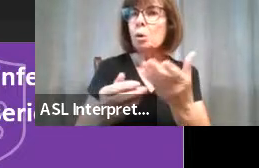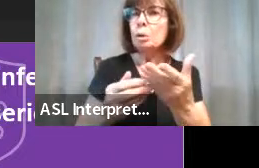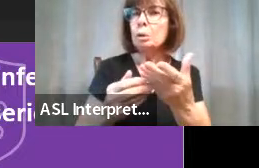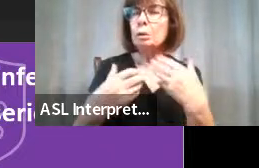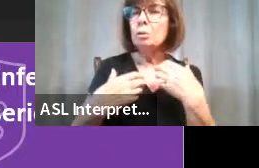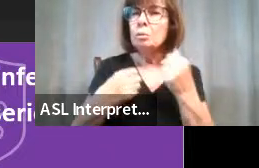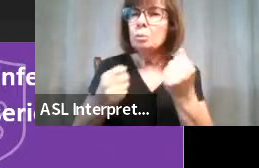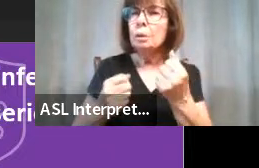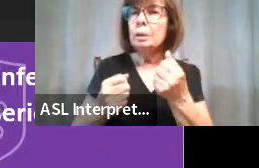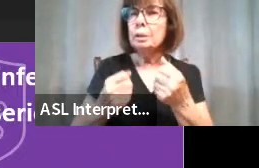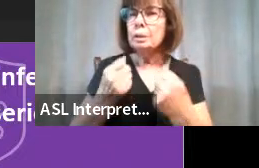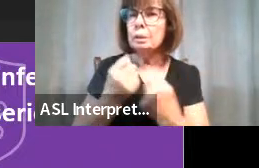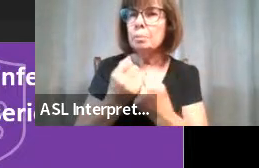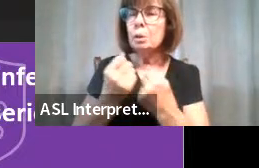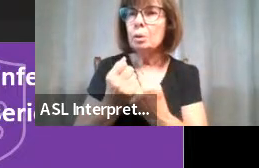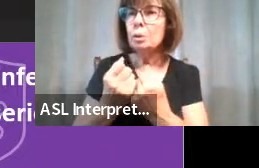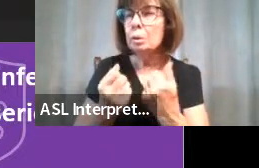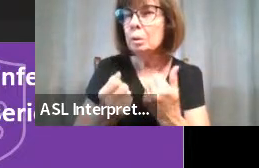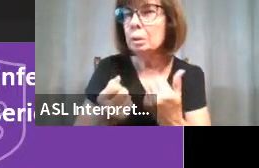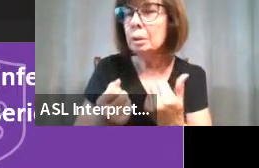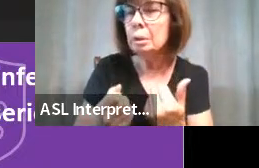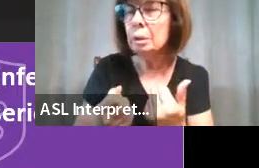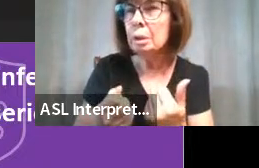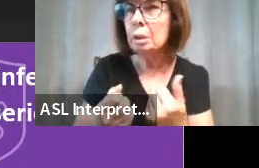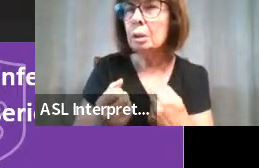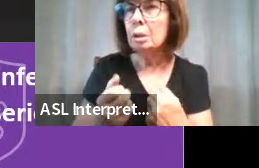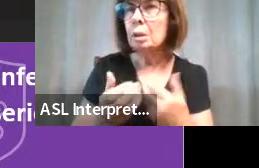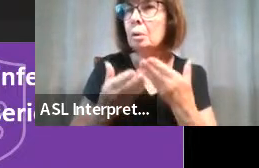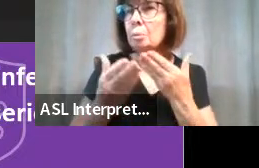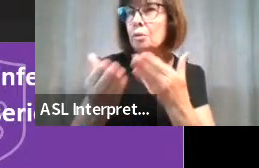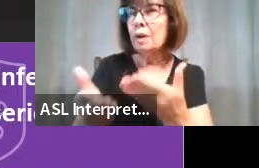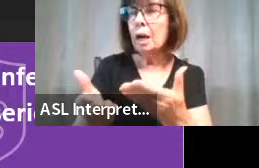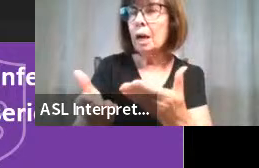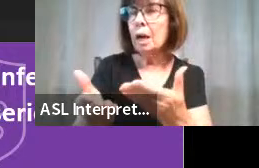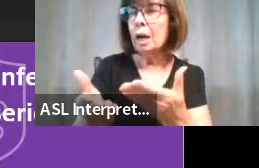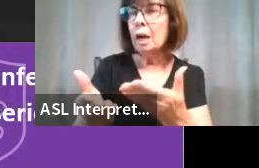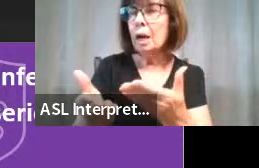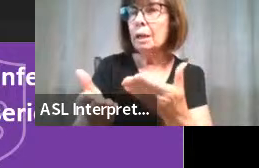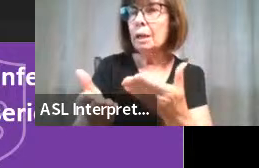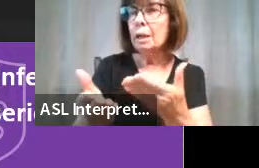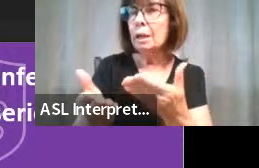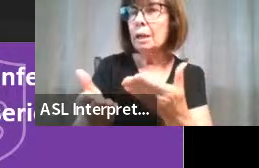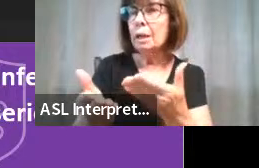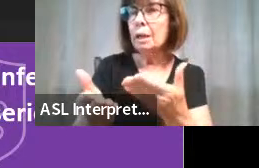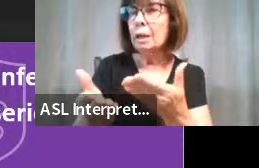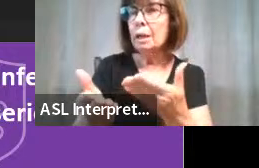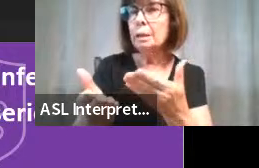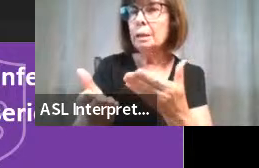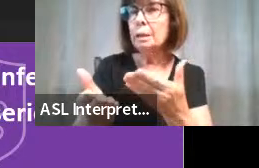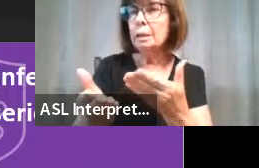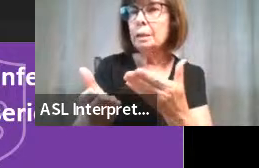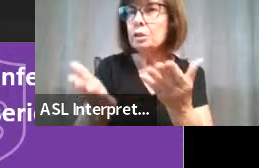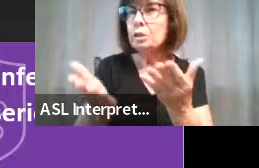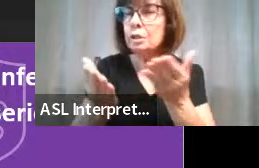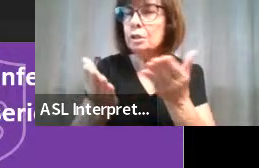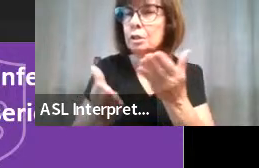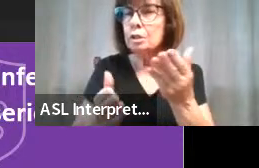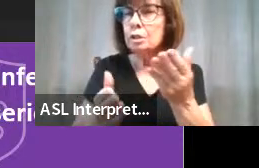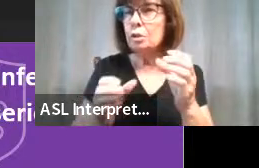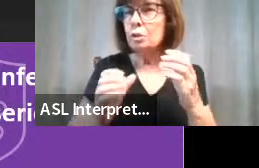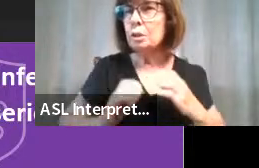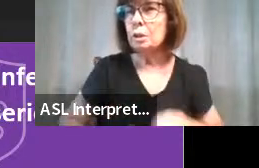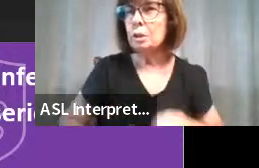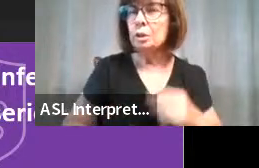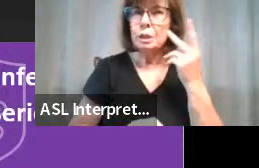really providing service to the clients, seeing the overall challenges and health issues for the client